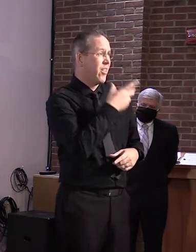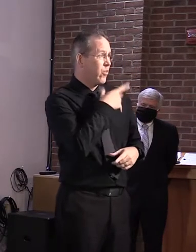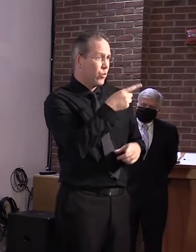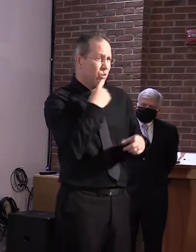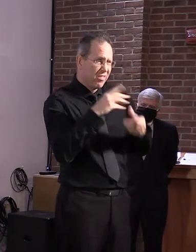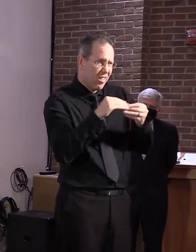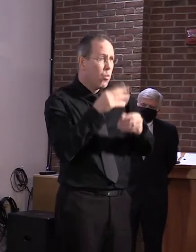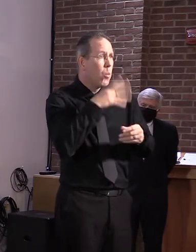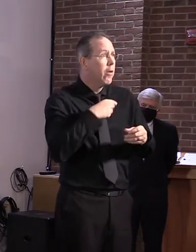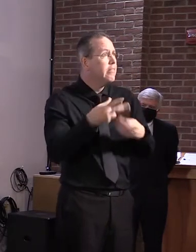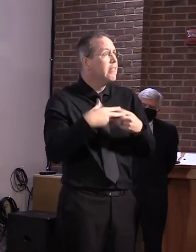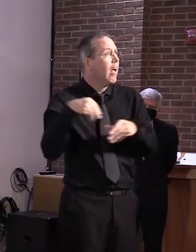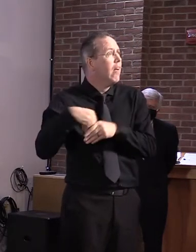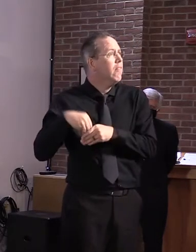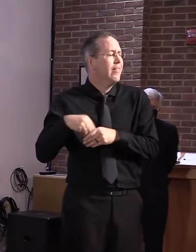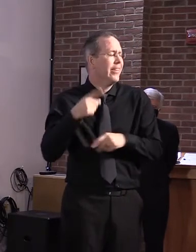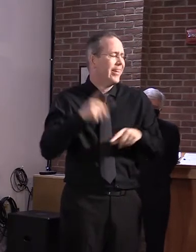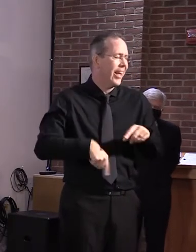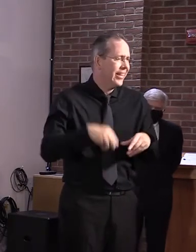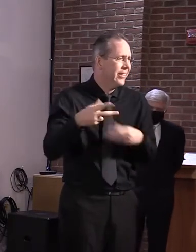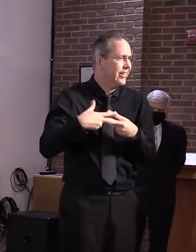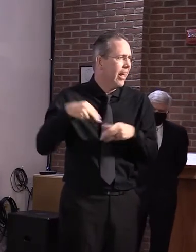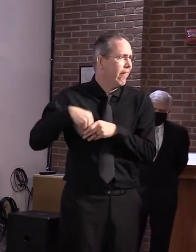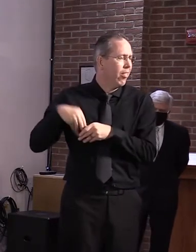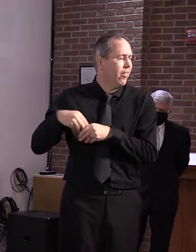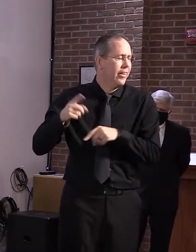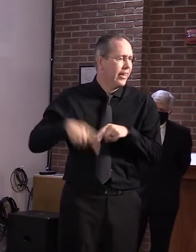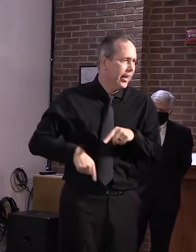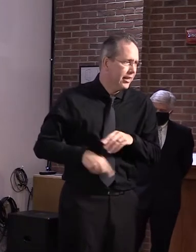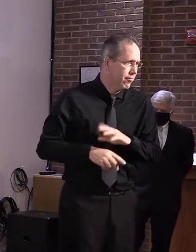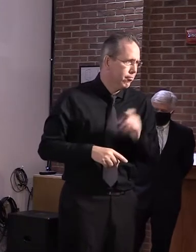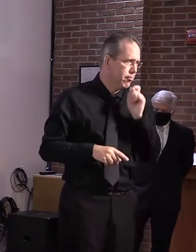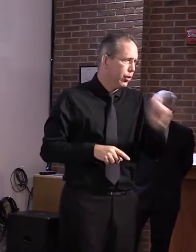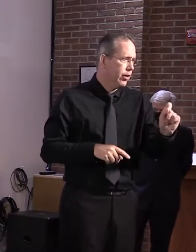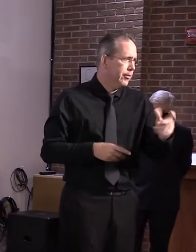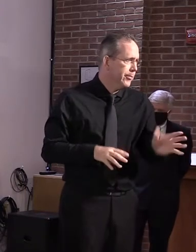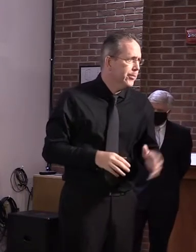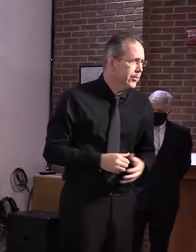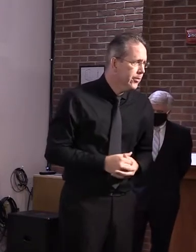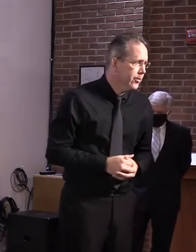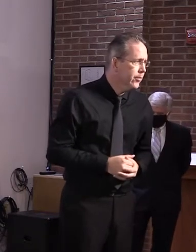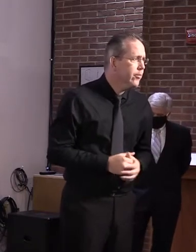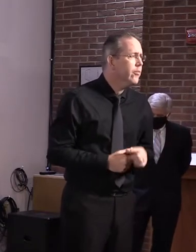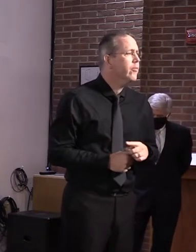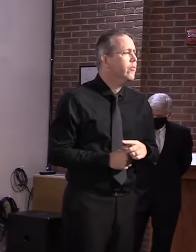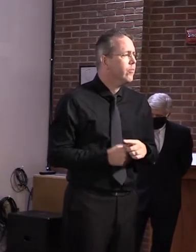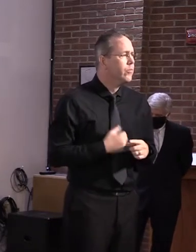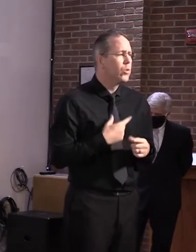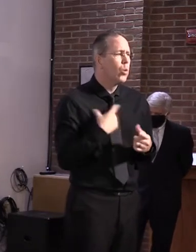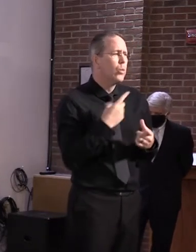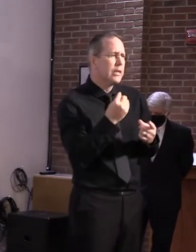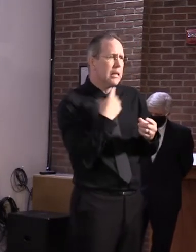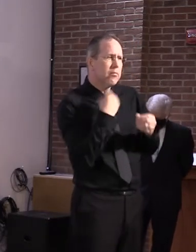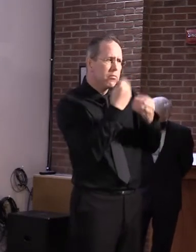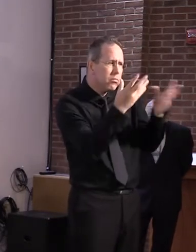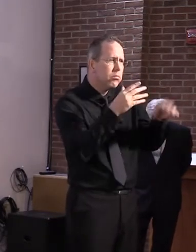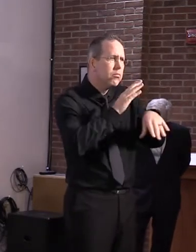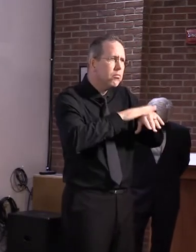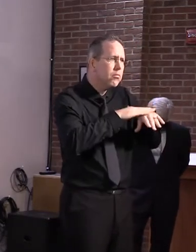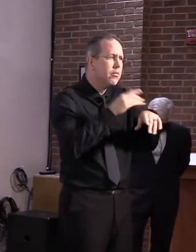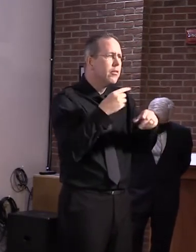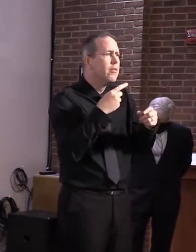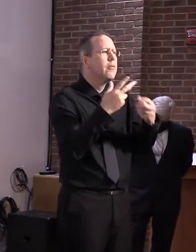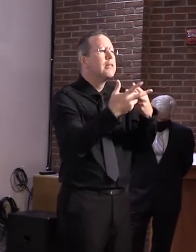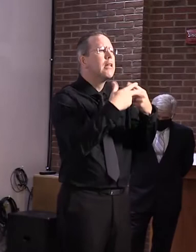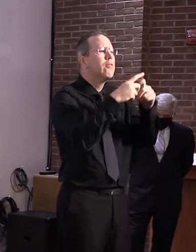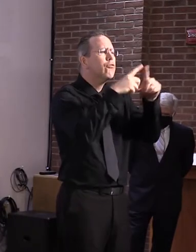compliance. And so it will be, we are recommending that people save their receipts and their records,